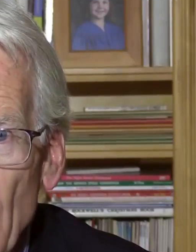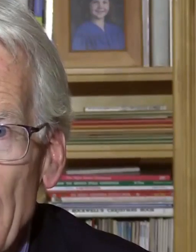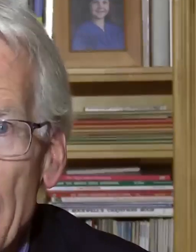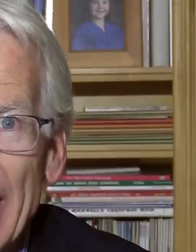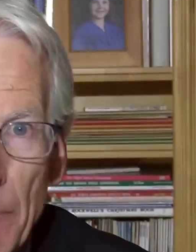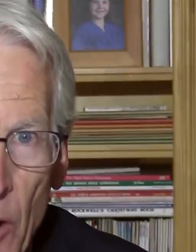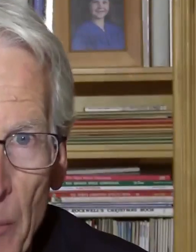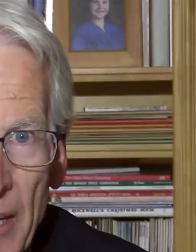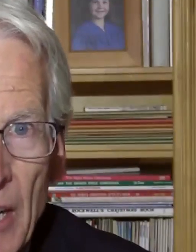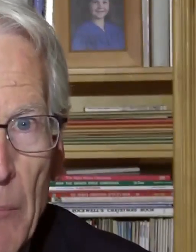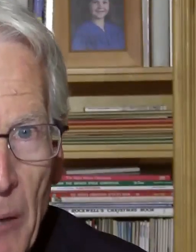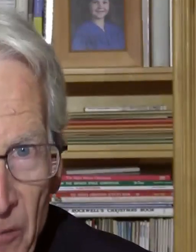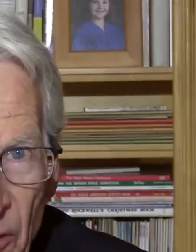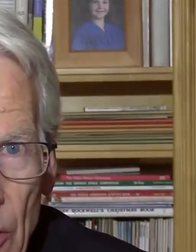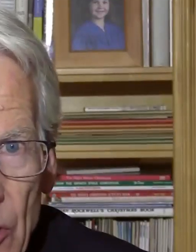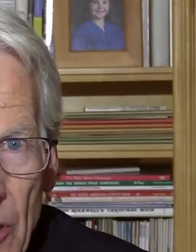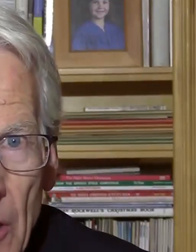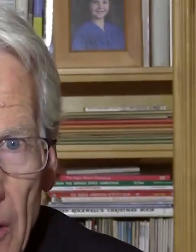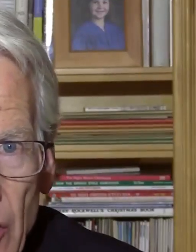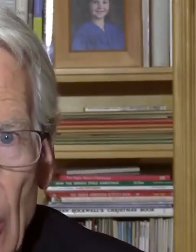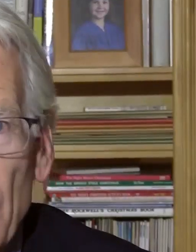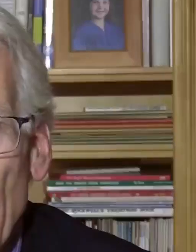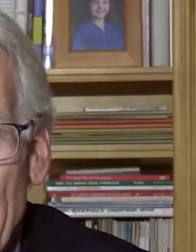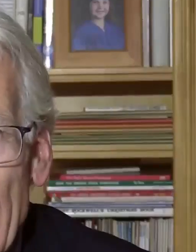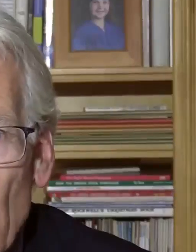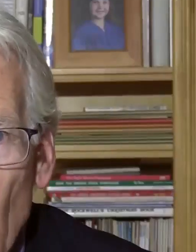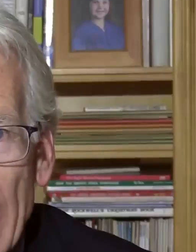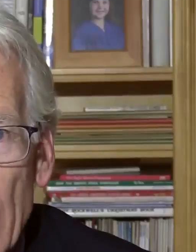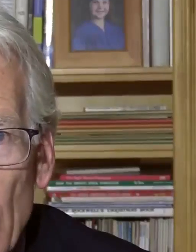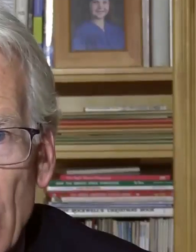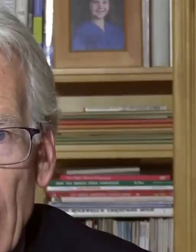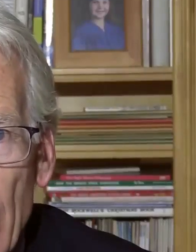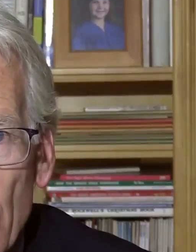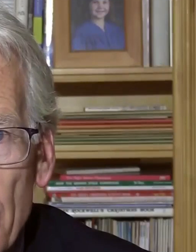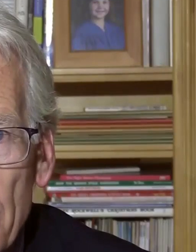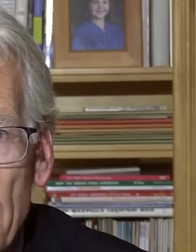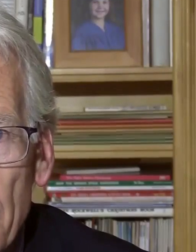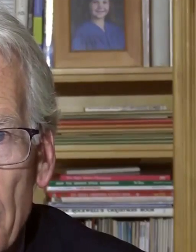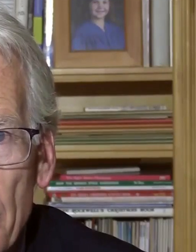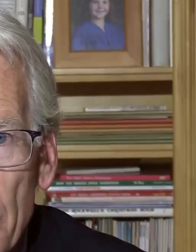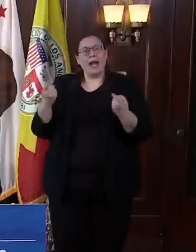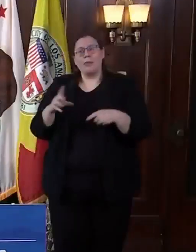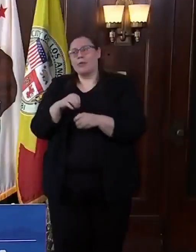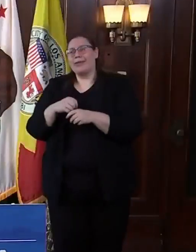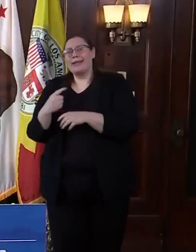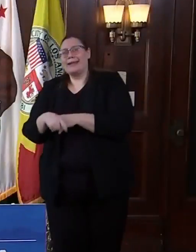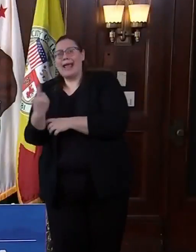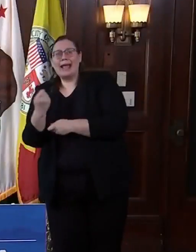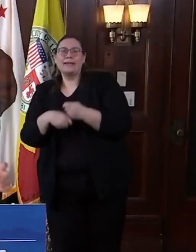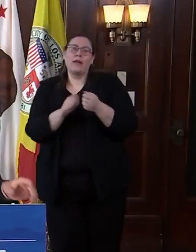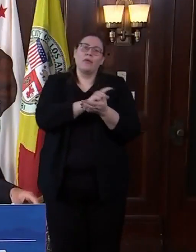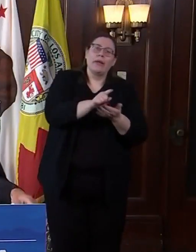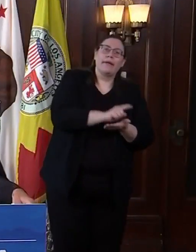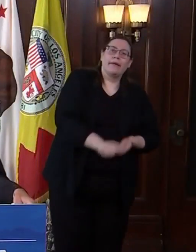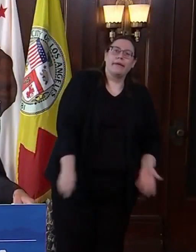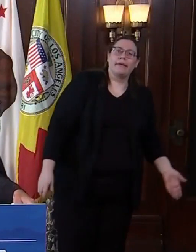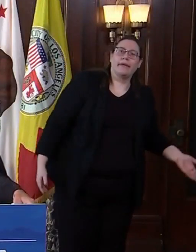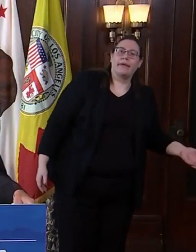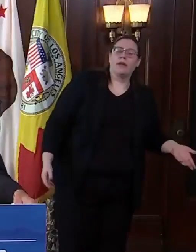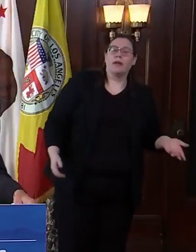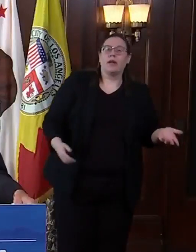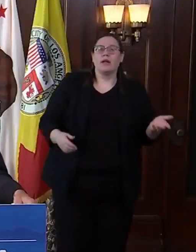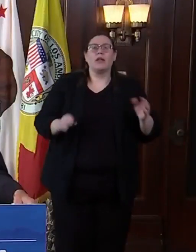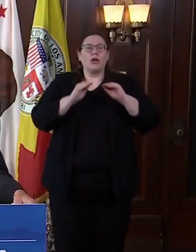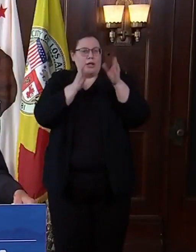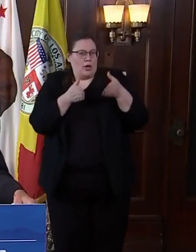You're going to hear from them in a moment. But first, let's hear from the mayor why he reached out. There are clear and emerging